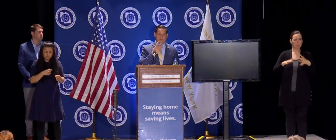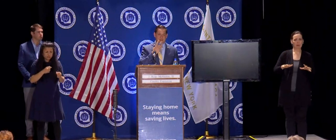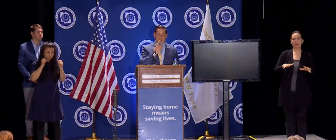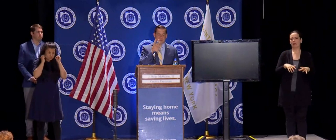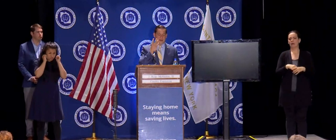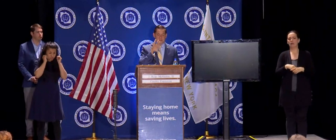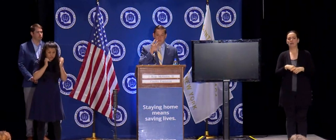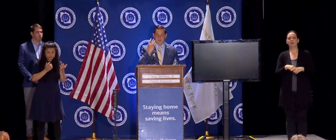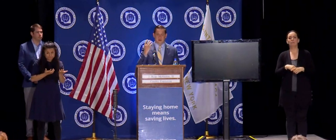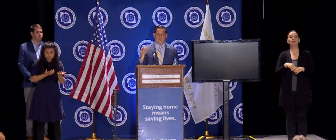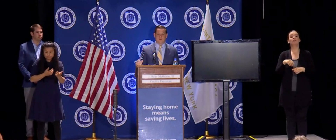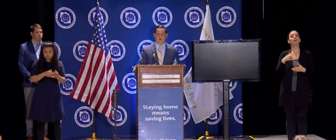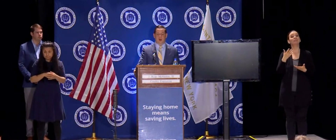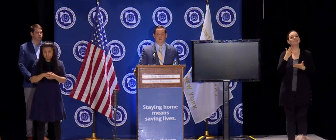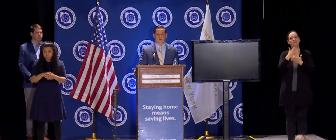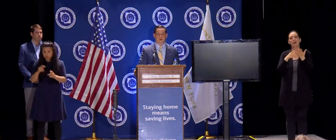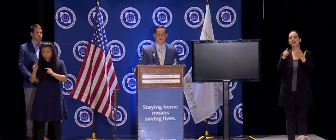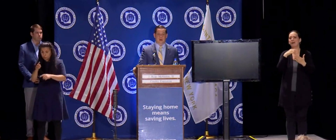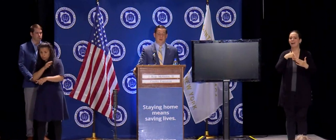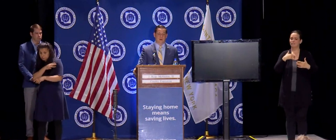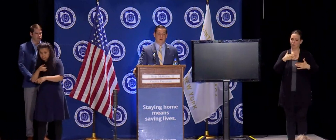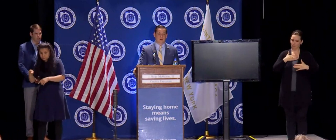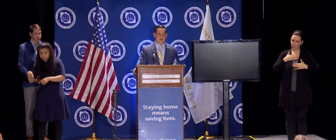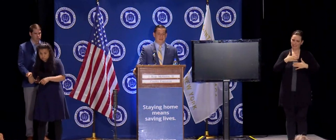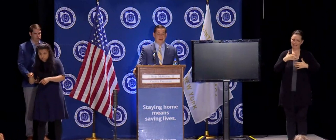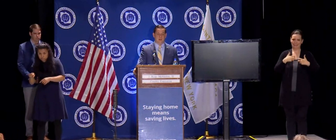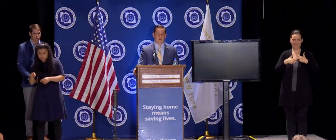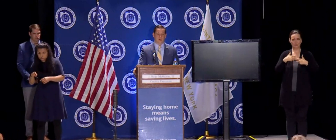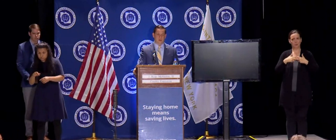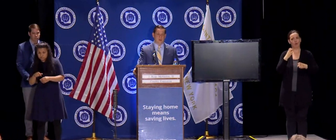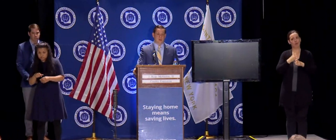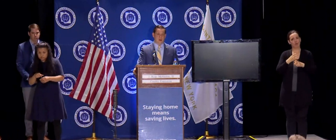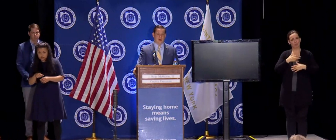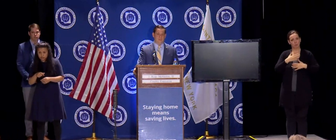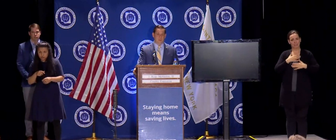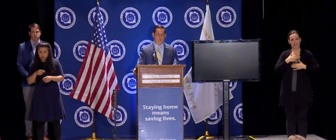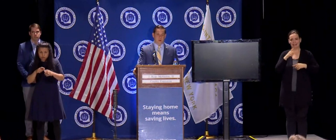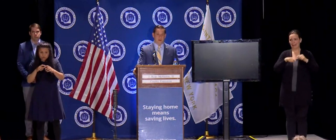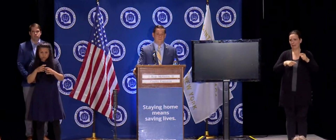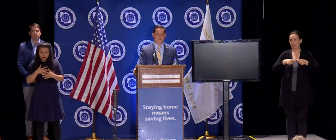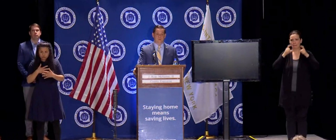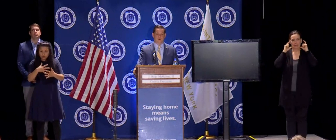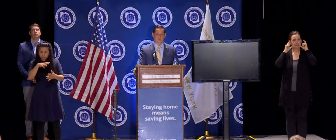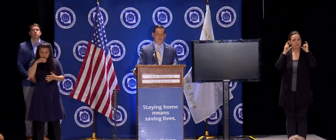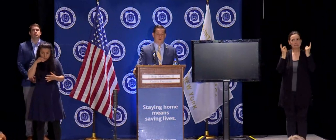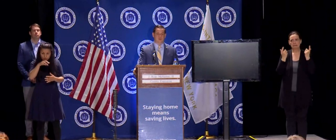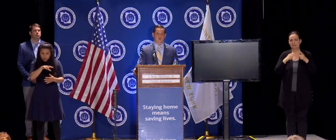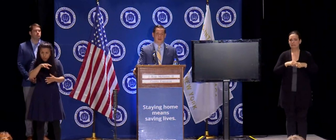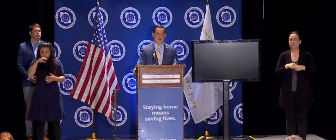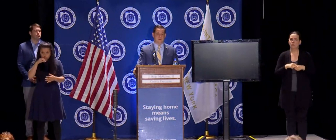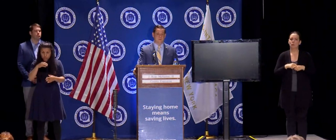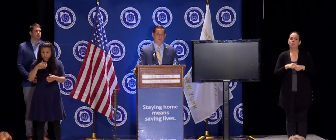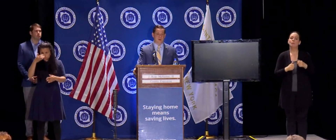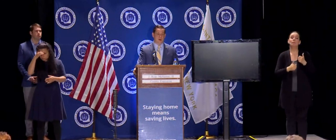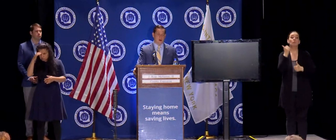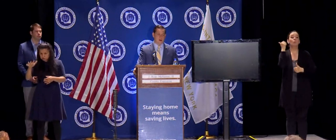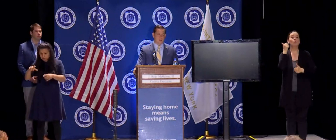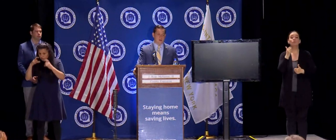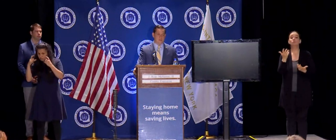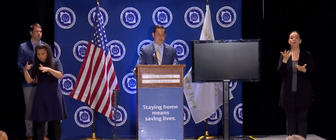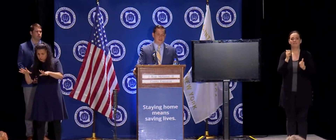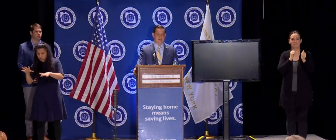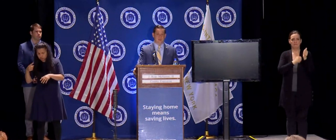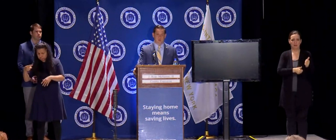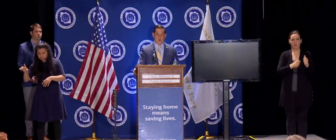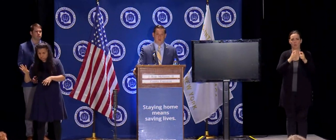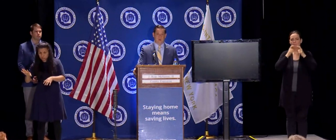respiratory asthma and stuff, it's very hard for them to do that, and they can't do it. But for most of us who can,